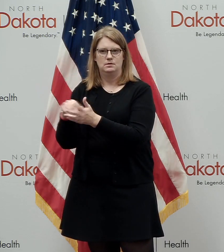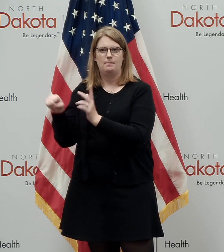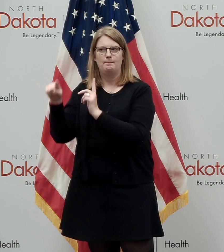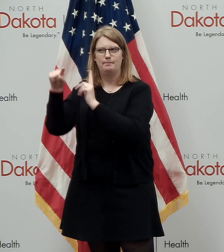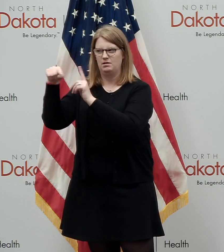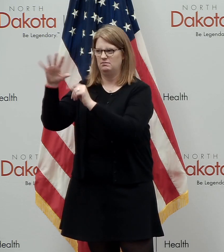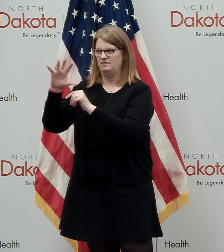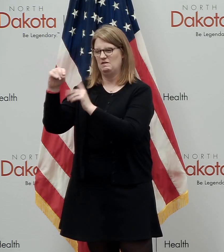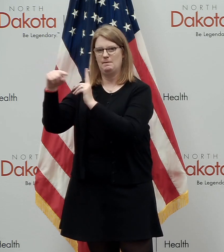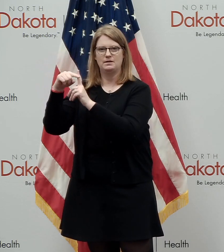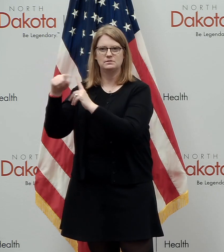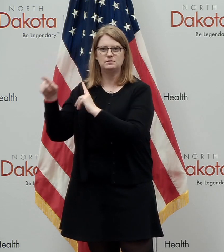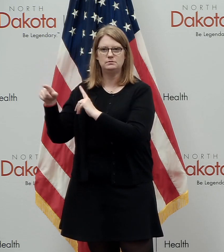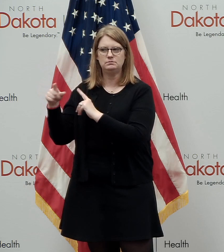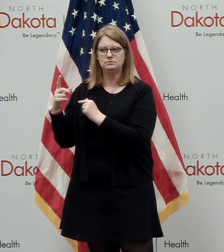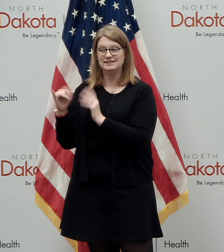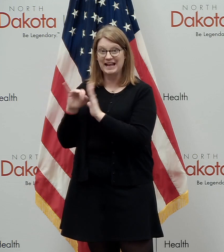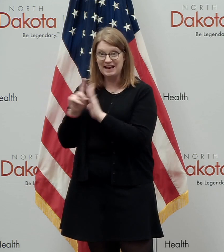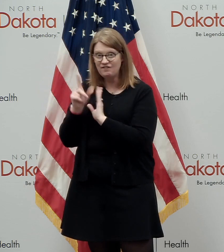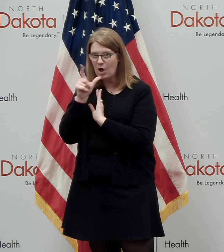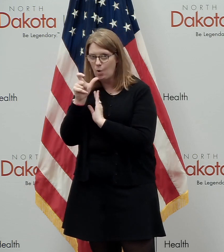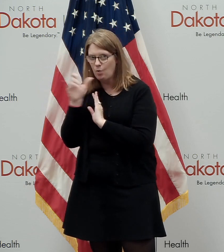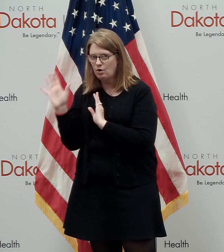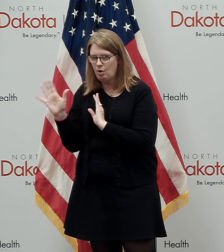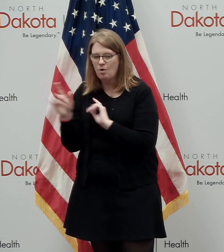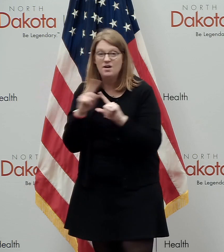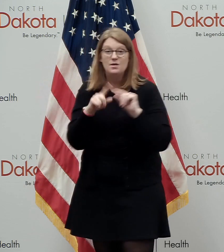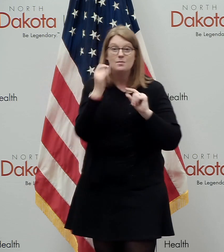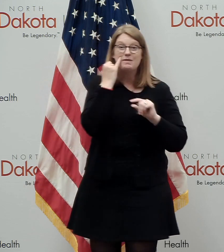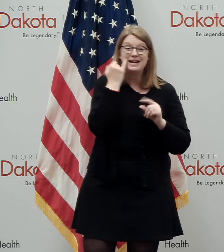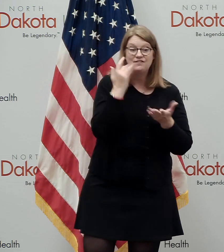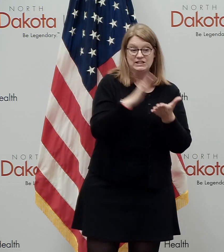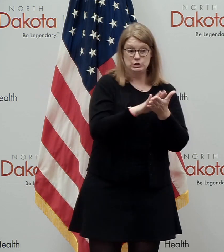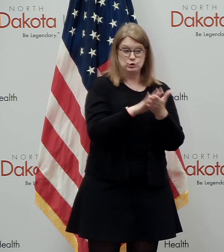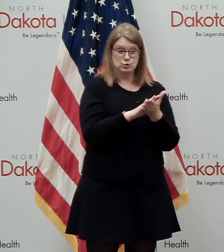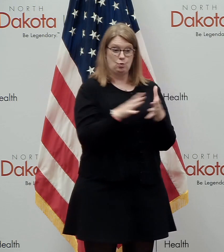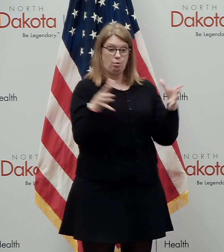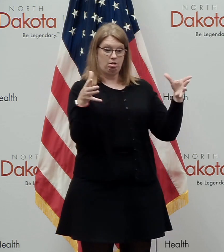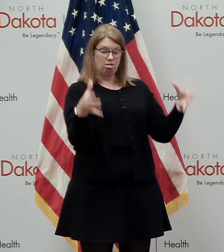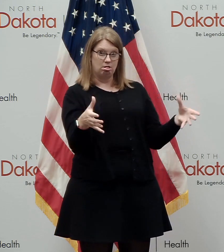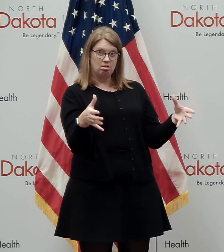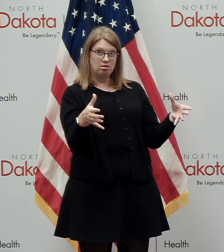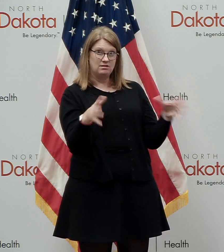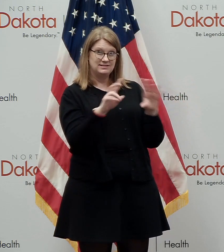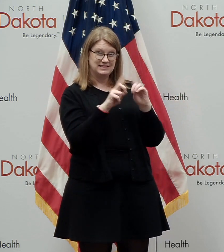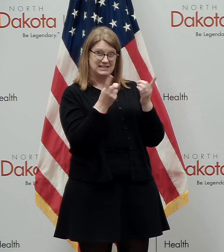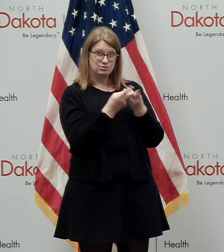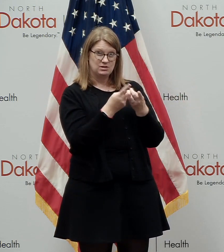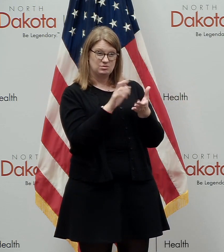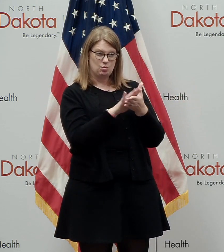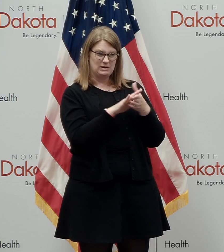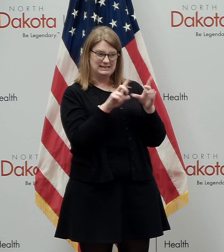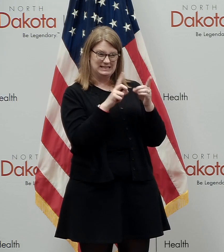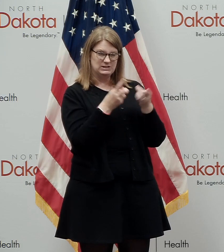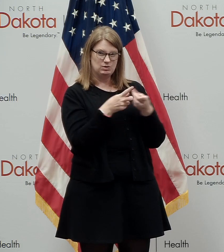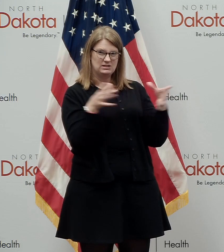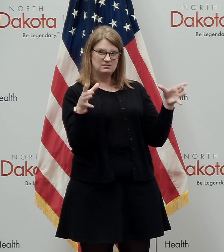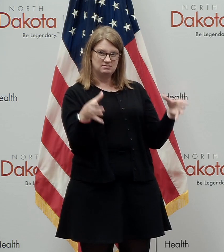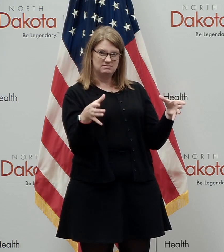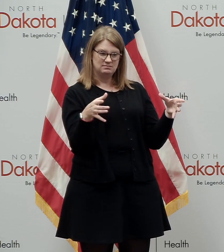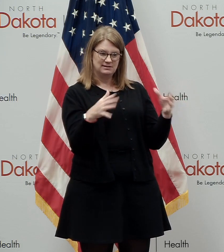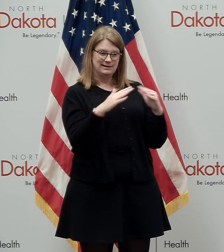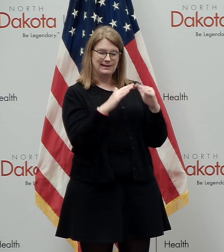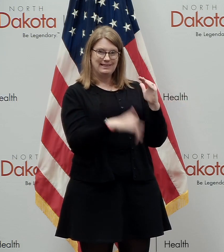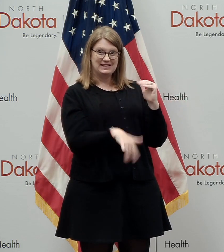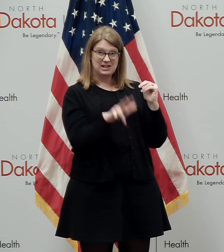only got a couple hundred students, which we've got many of those in the public, we have many school districts in the state that have